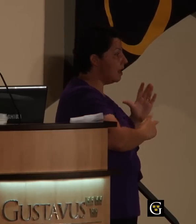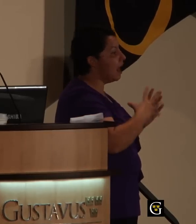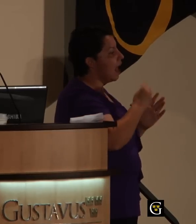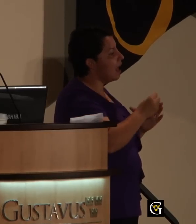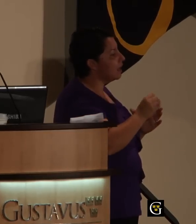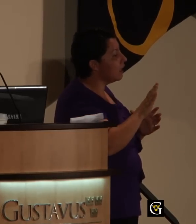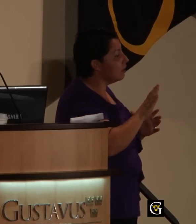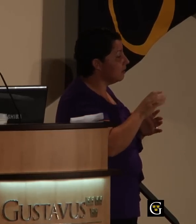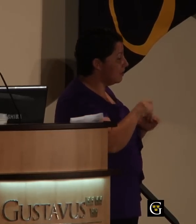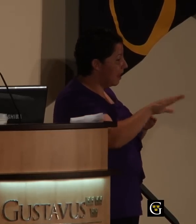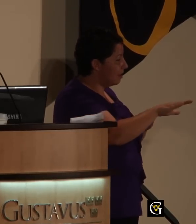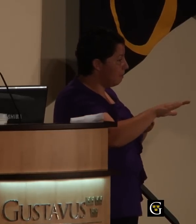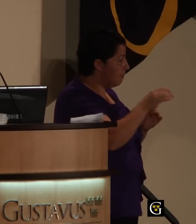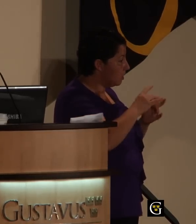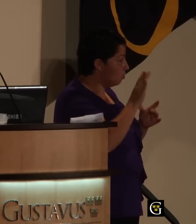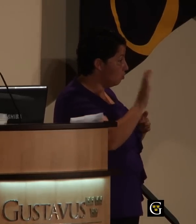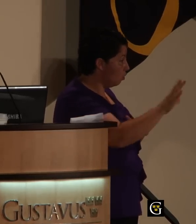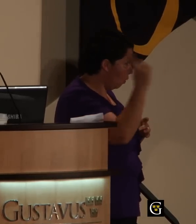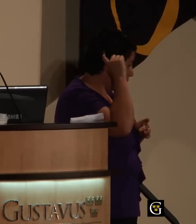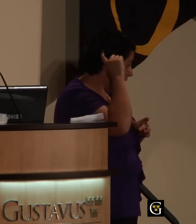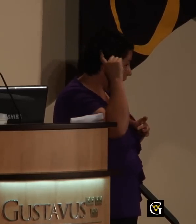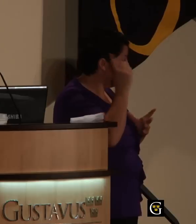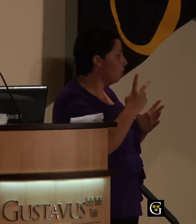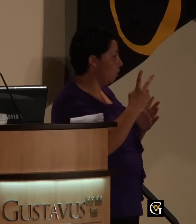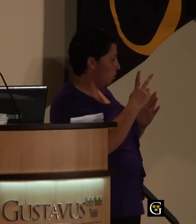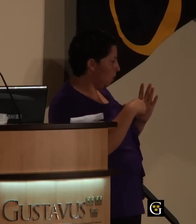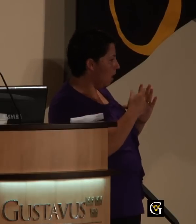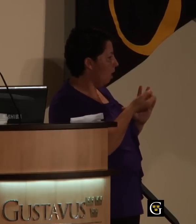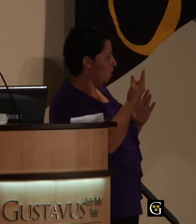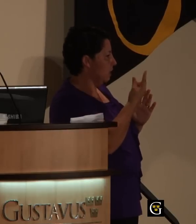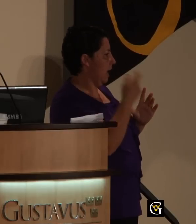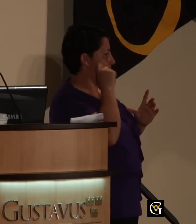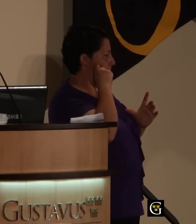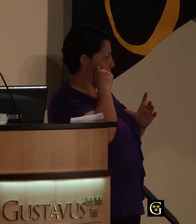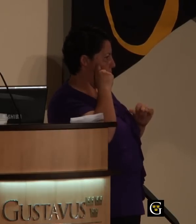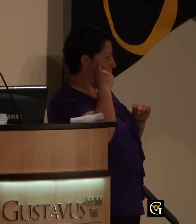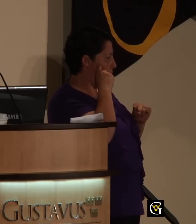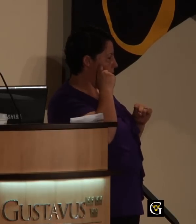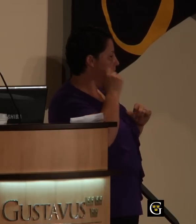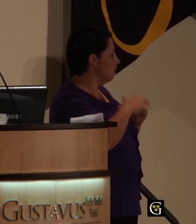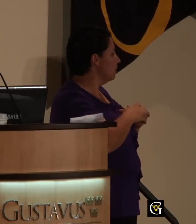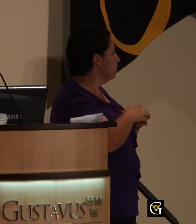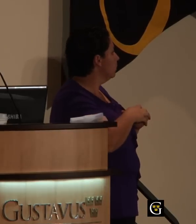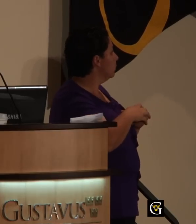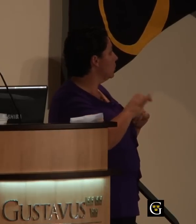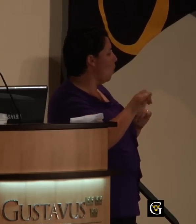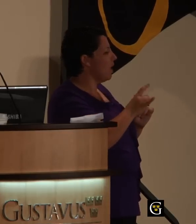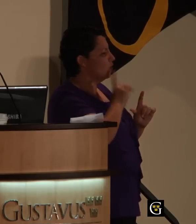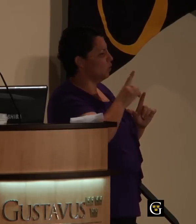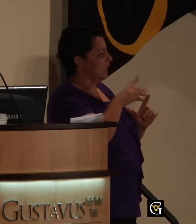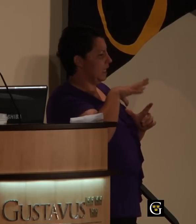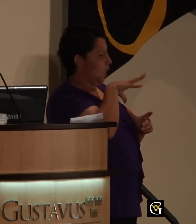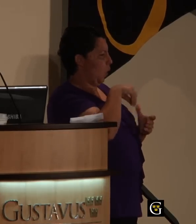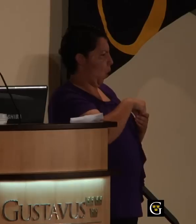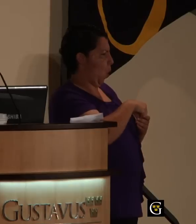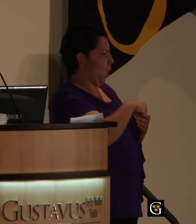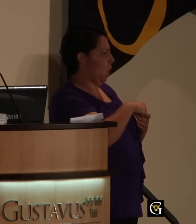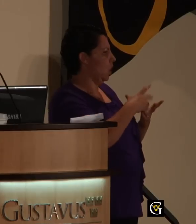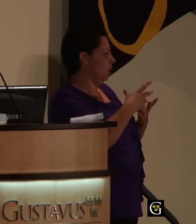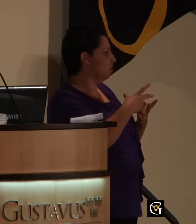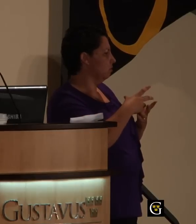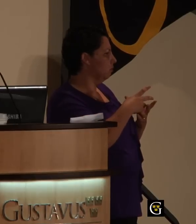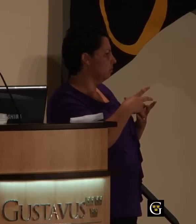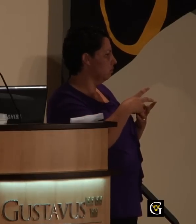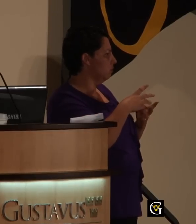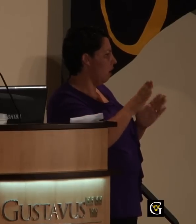of an apple? So these are some of the ideas at the core of the book. So I've been talking about this. Let me try to frame